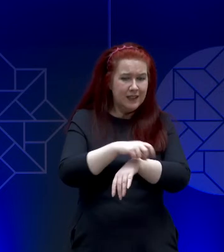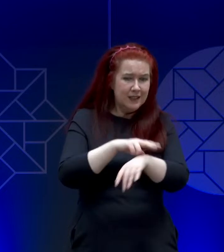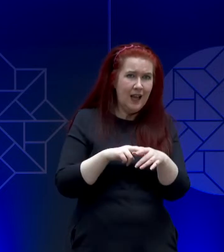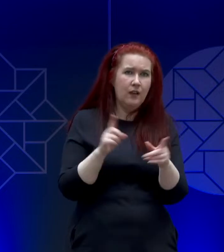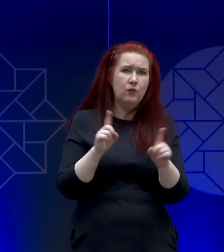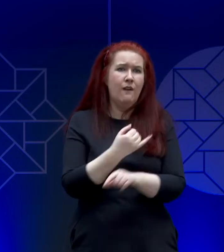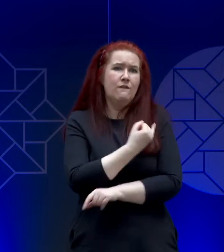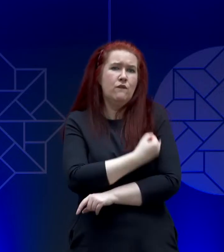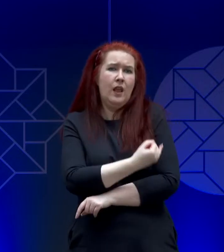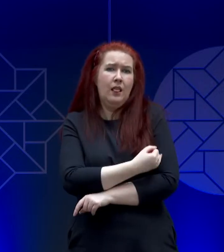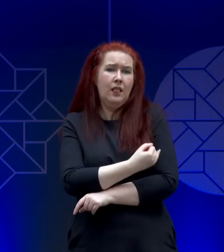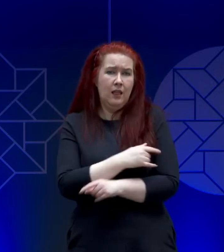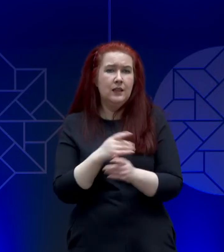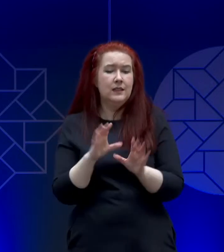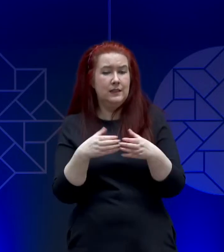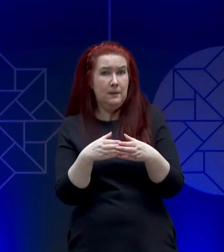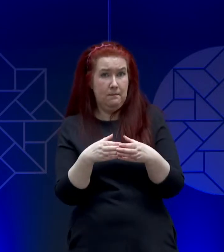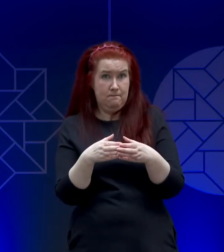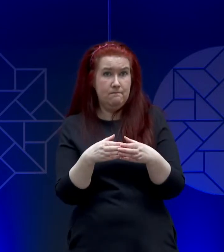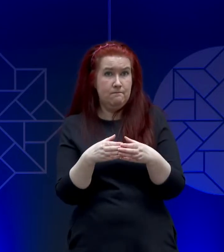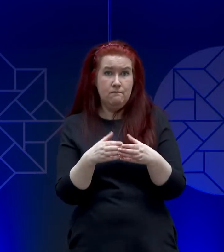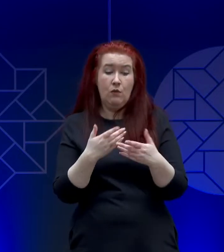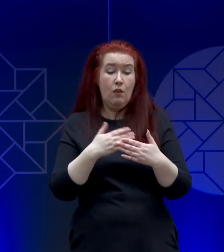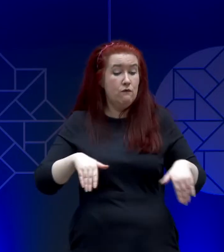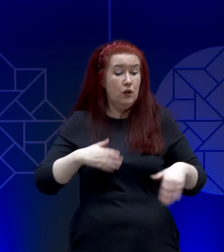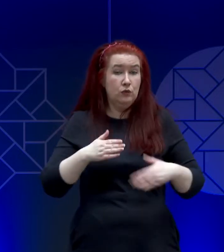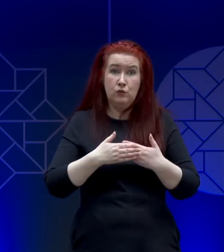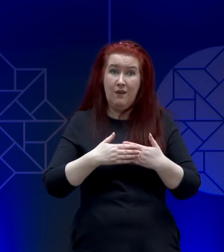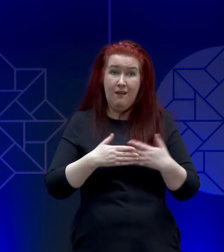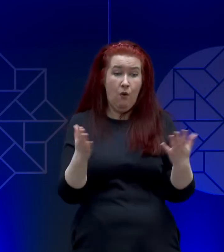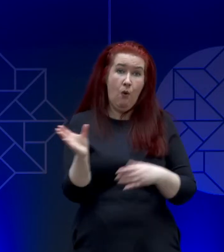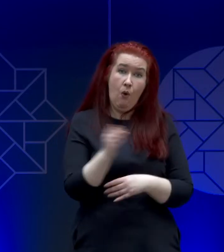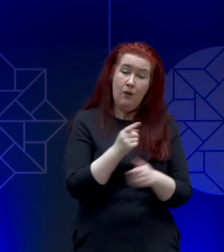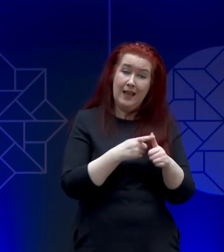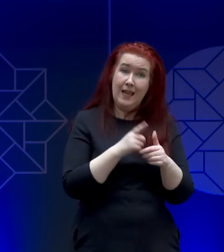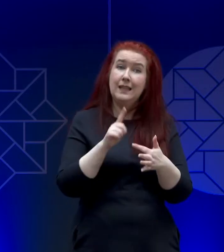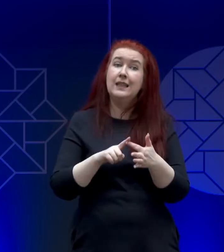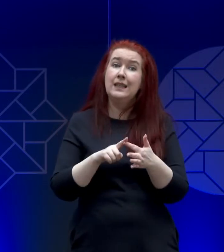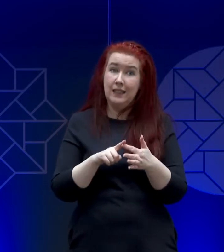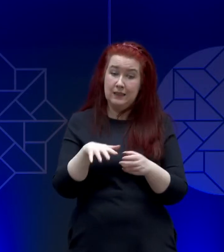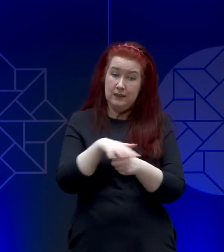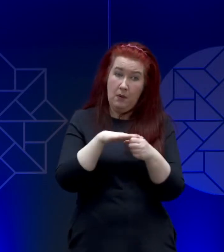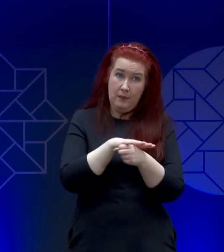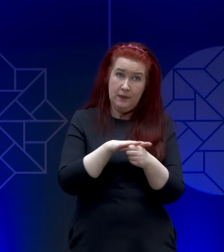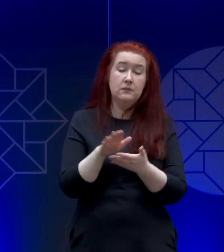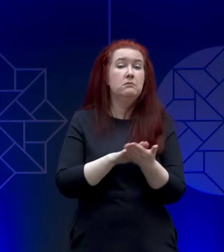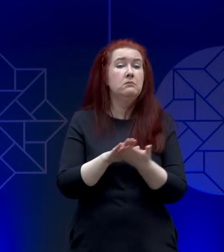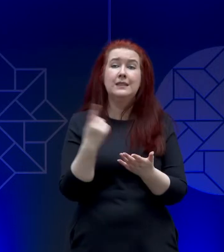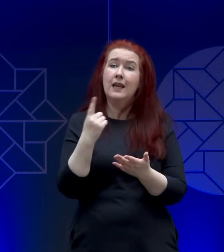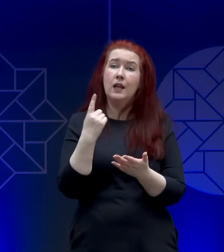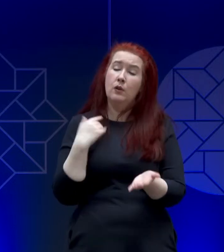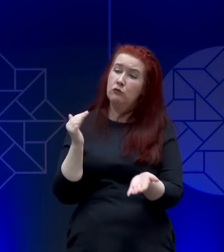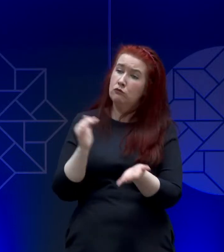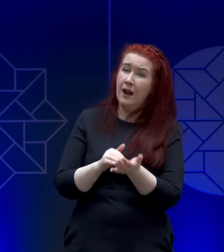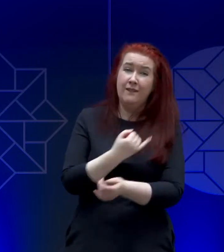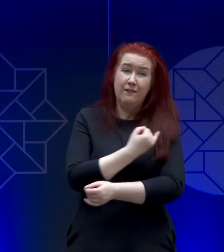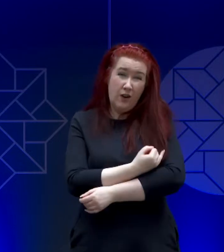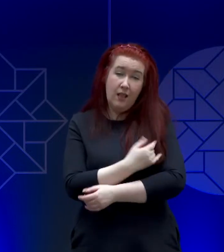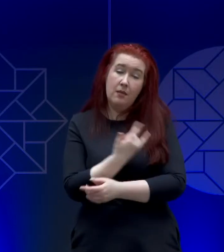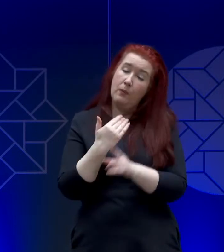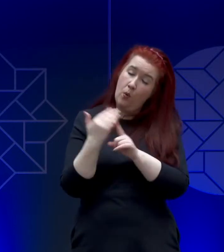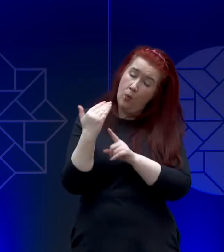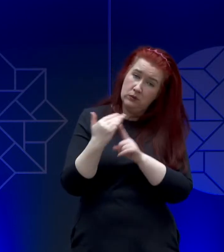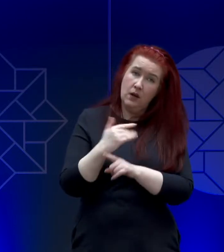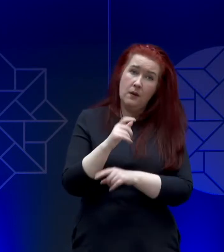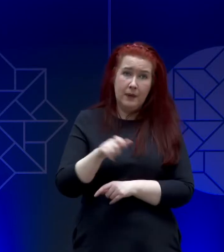frailty teams at the front door of every A&E department in Scotland. This will mean that frail patients, often older